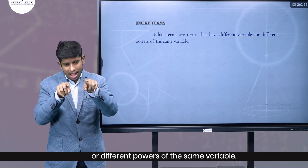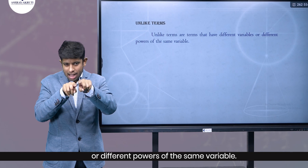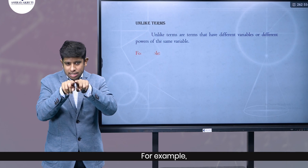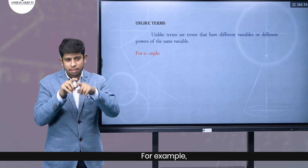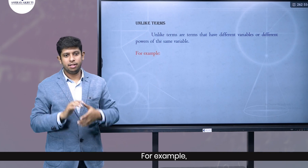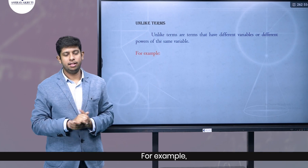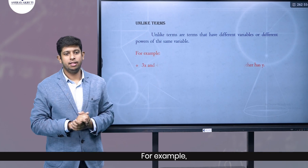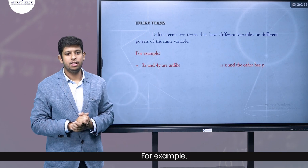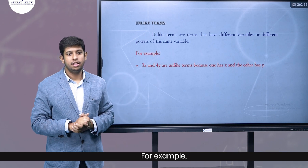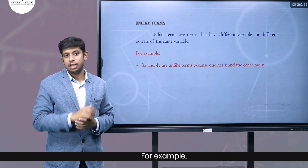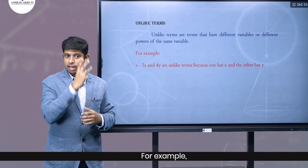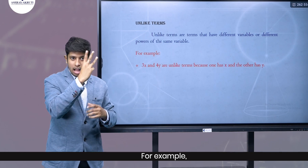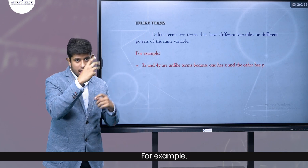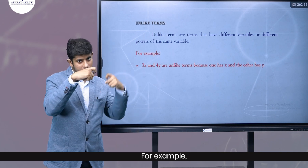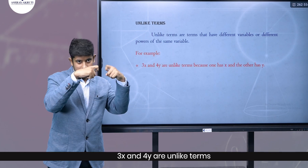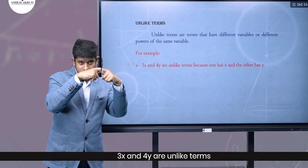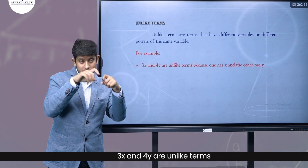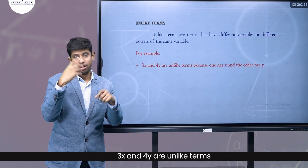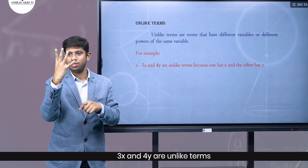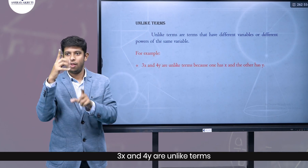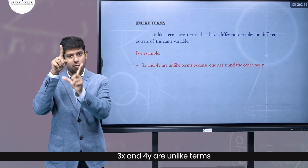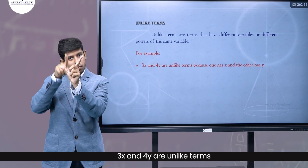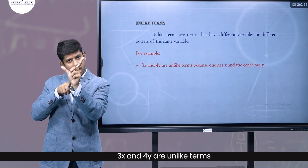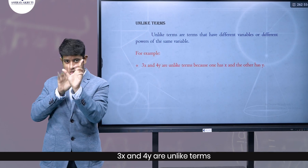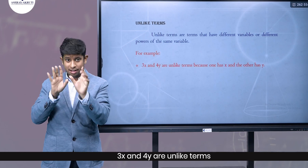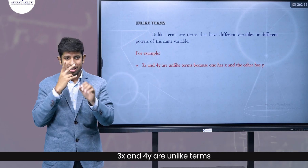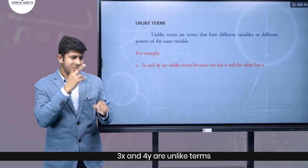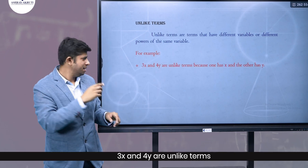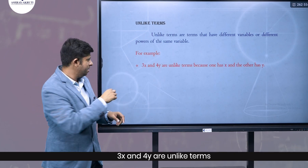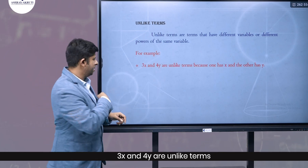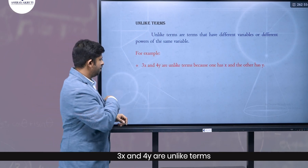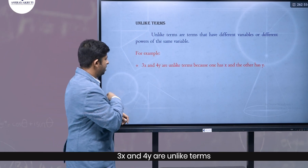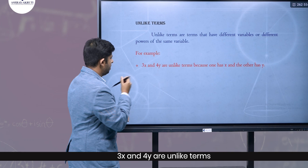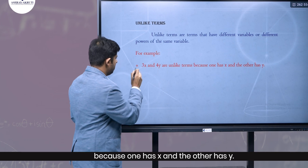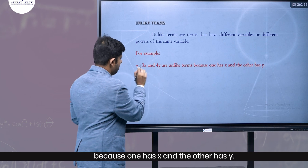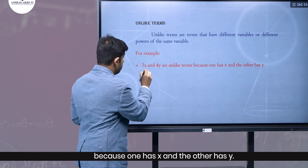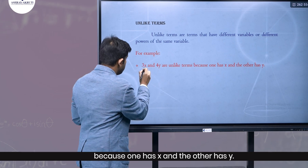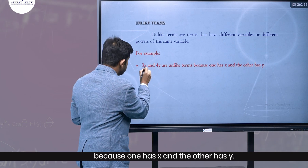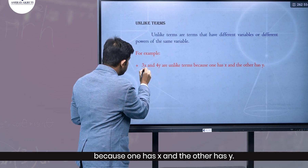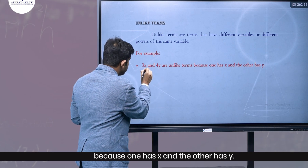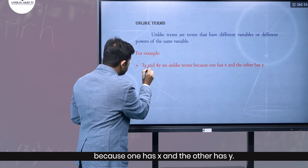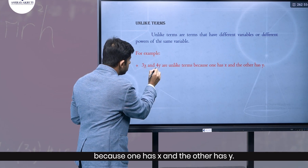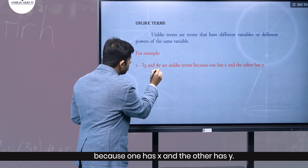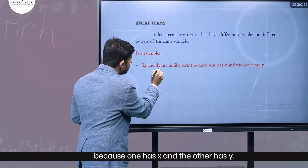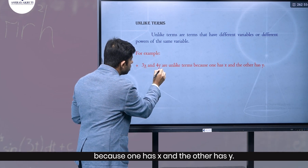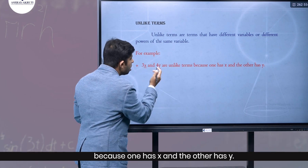For example, 3x and 4y are unlike terms because one has x and the other has